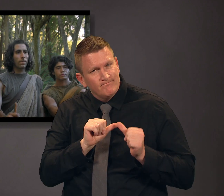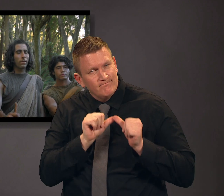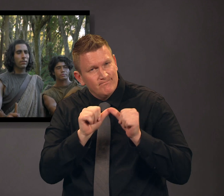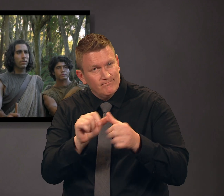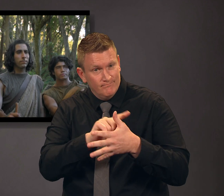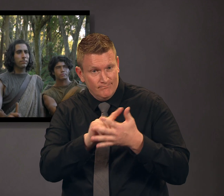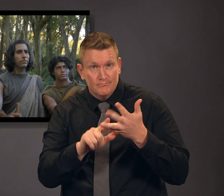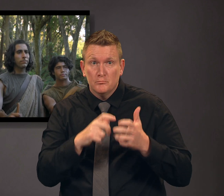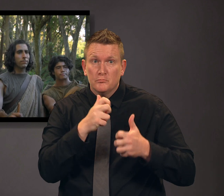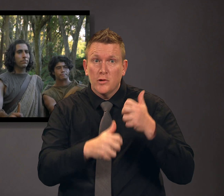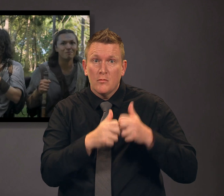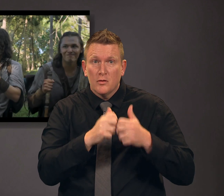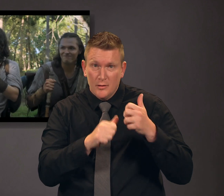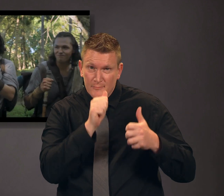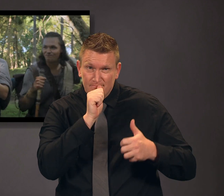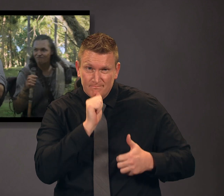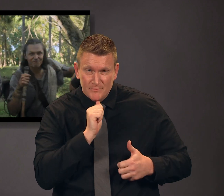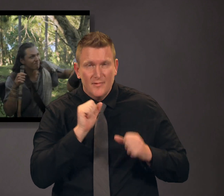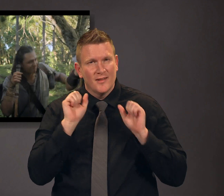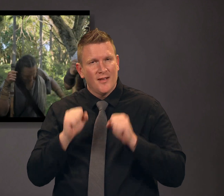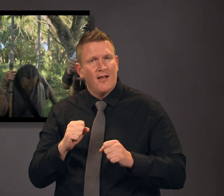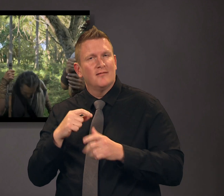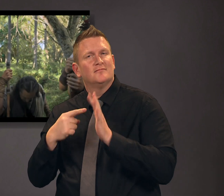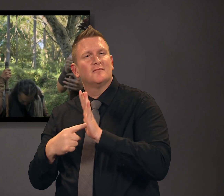many souls.